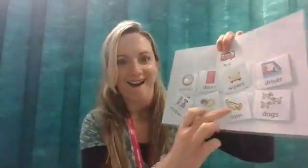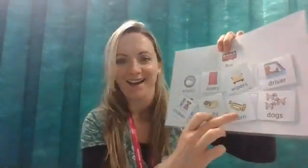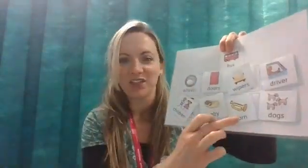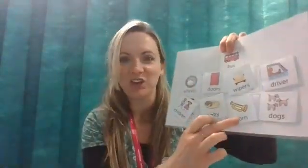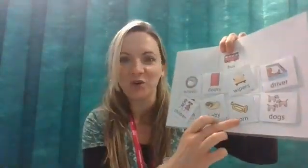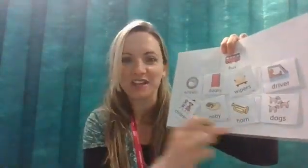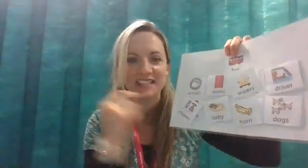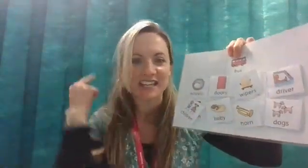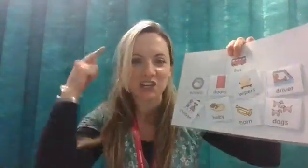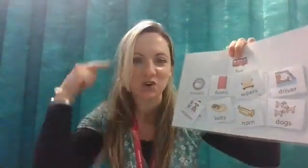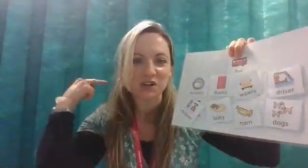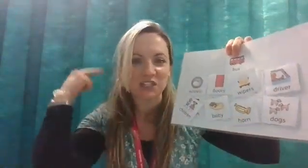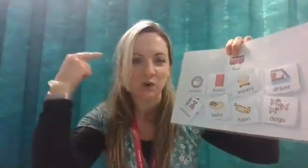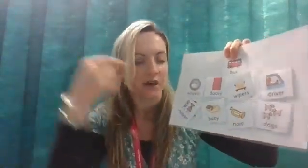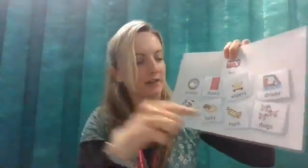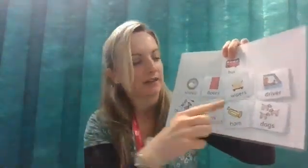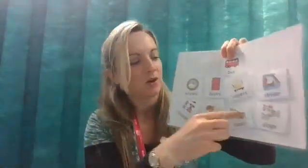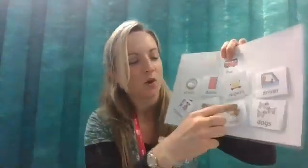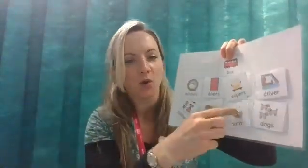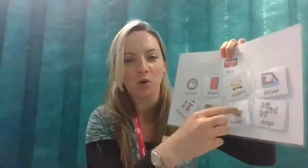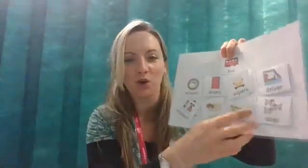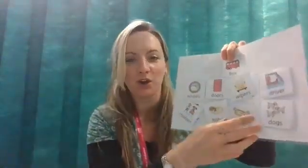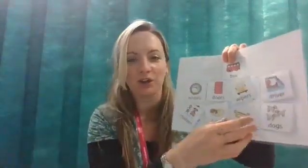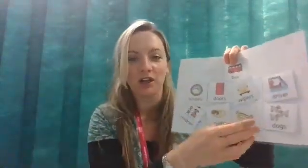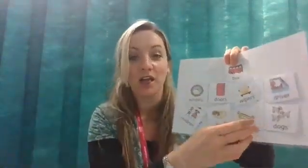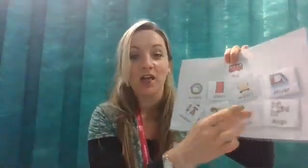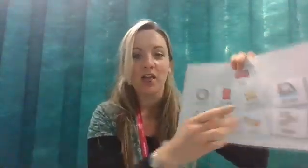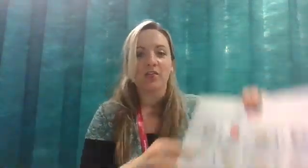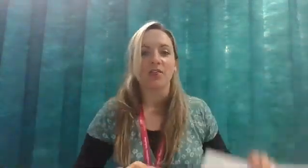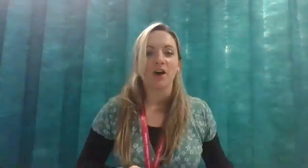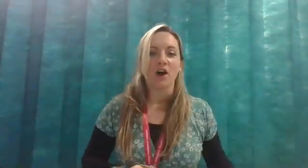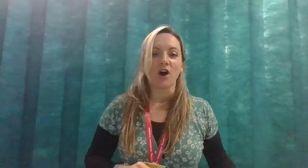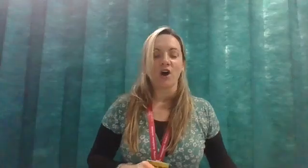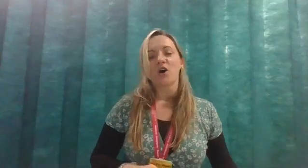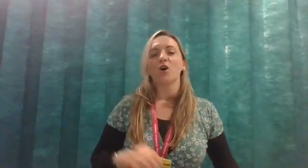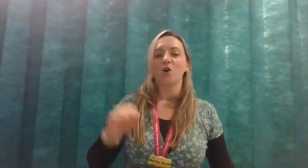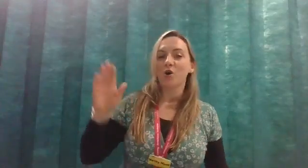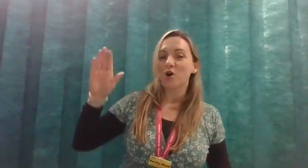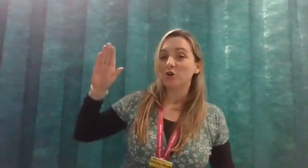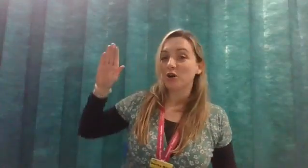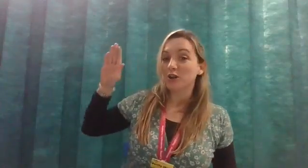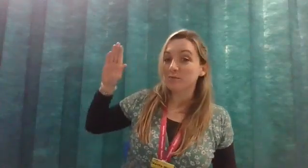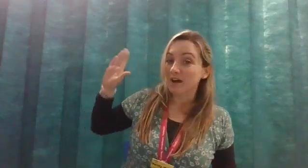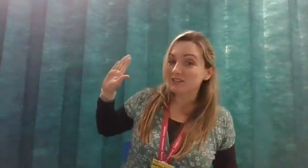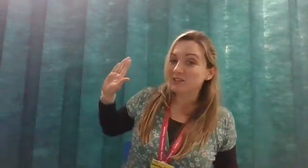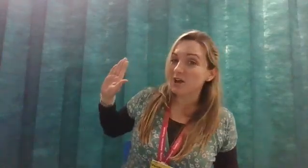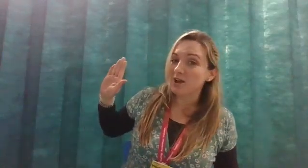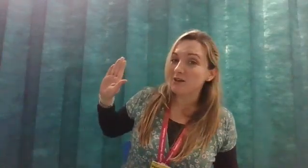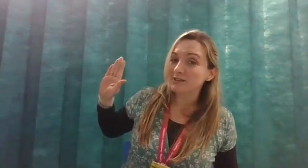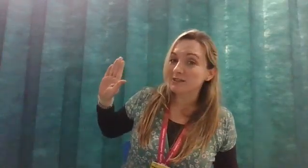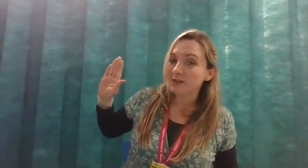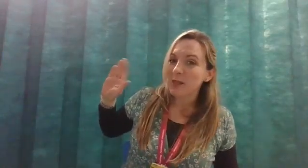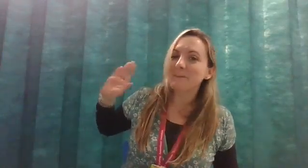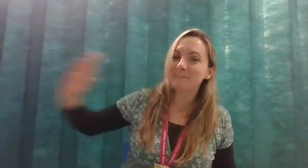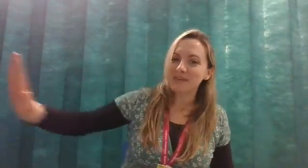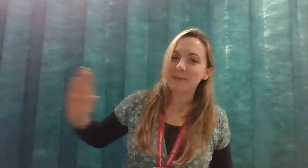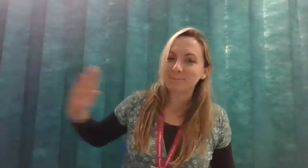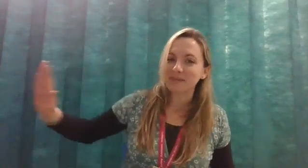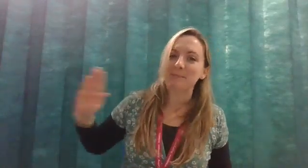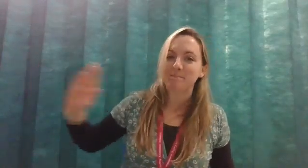The noisy one. Horn. The horn on the bus goes beep, beep,